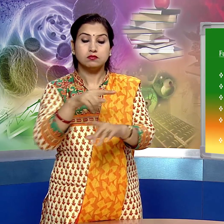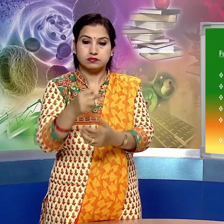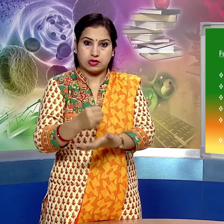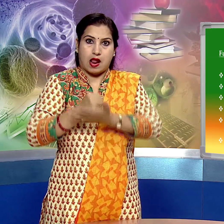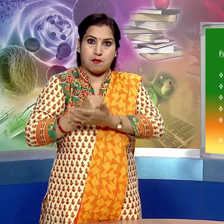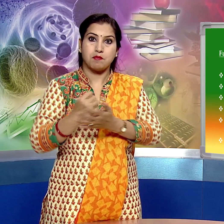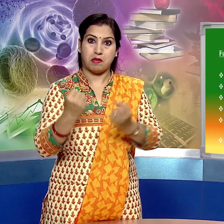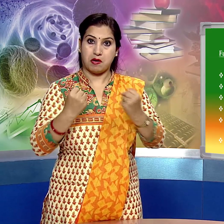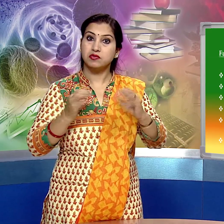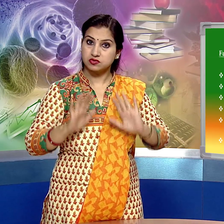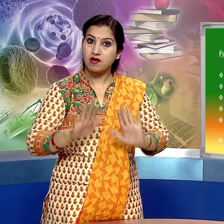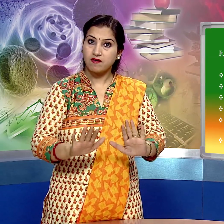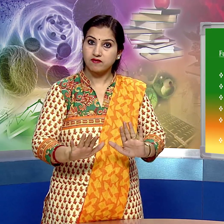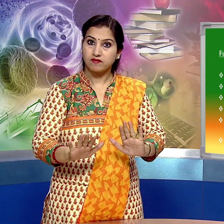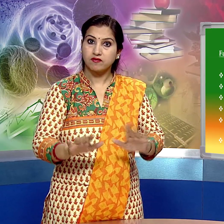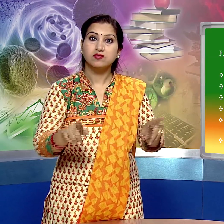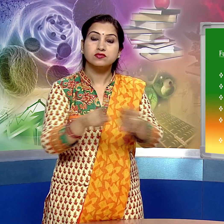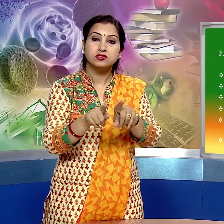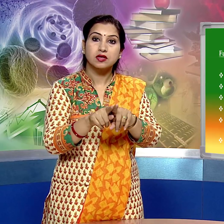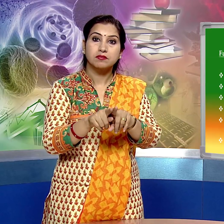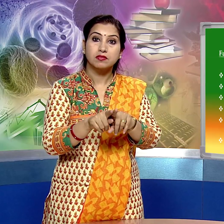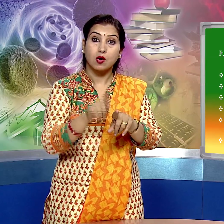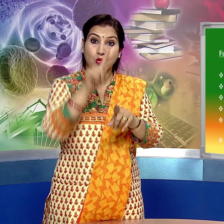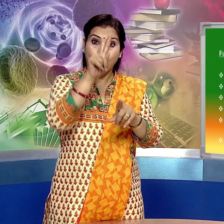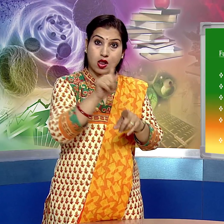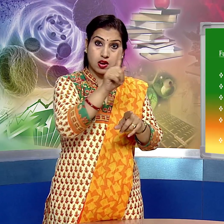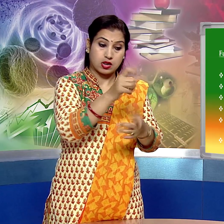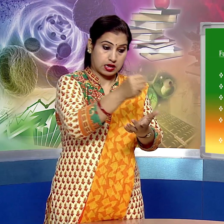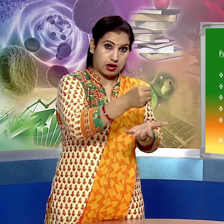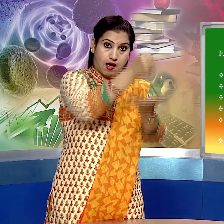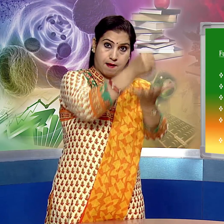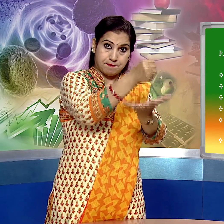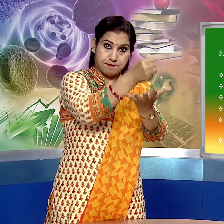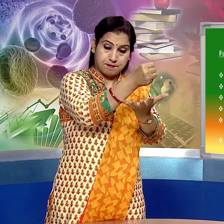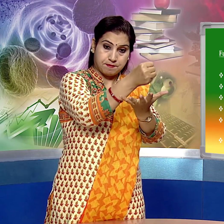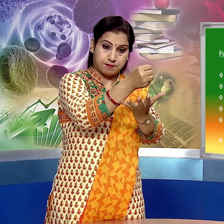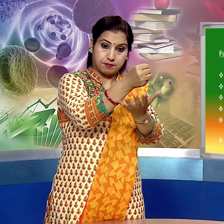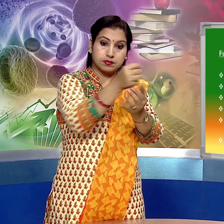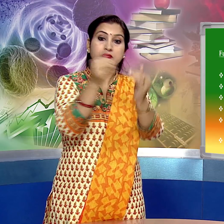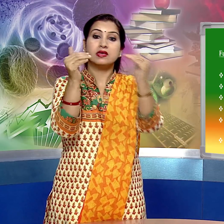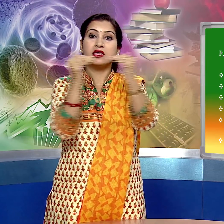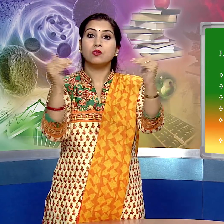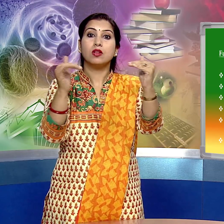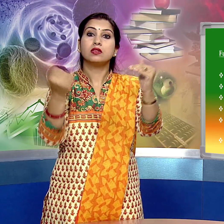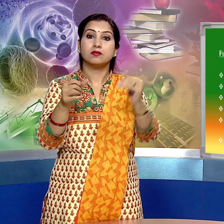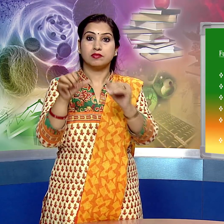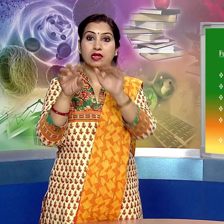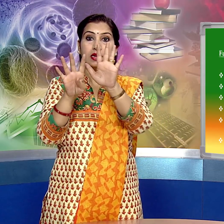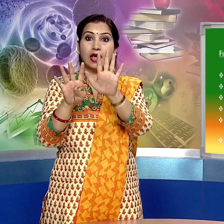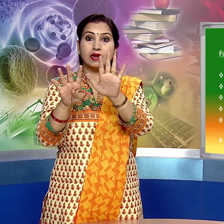energy, like 9 kilocalorie per gram, help to keep